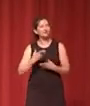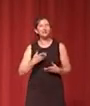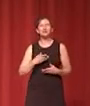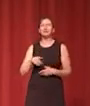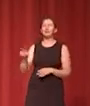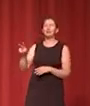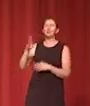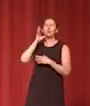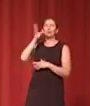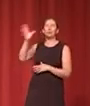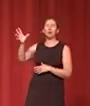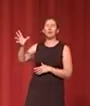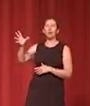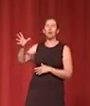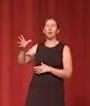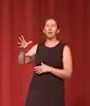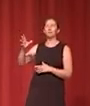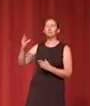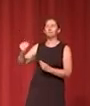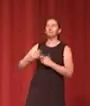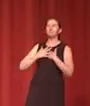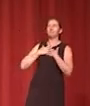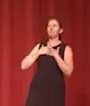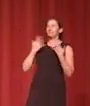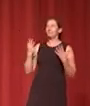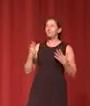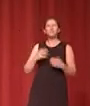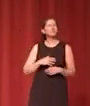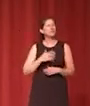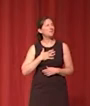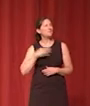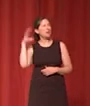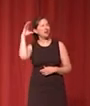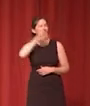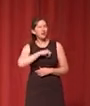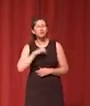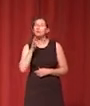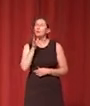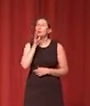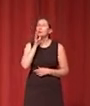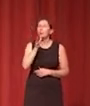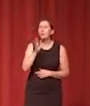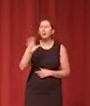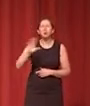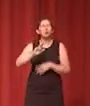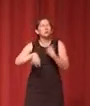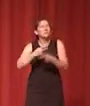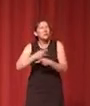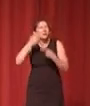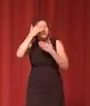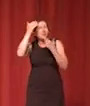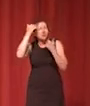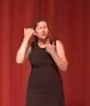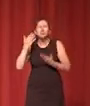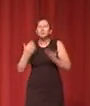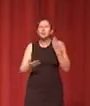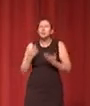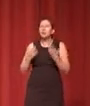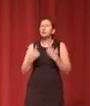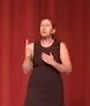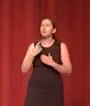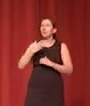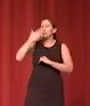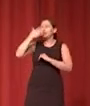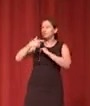I think she probably had a different type, probably had frontotemporal dementia. But again, there were no blood tests then, there were